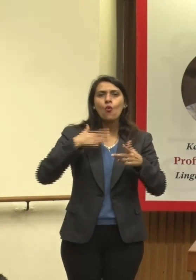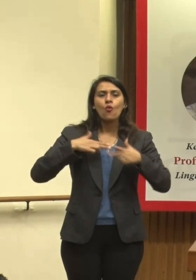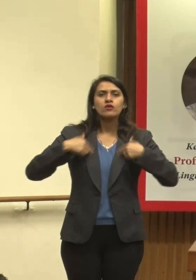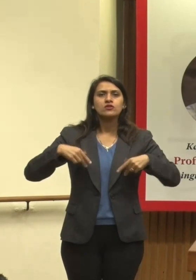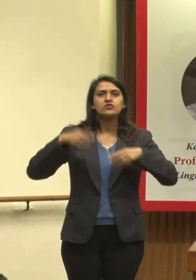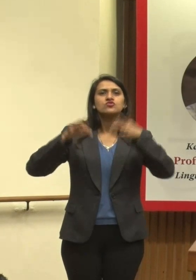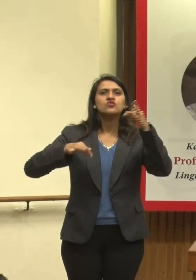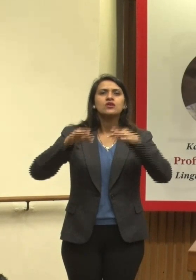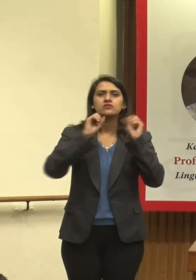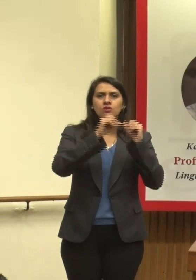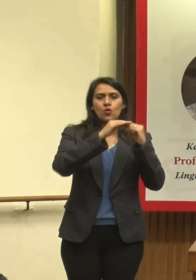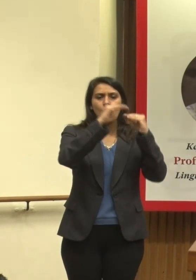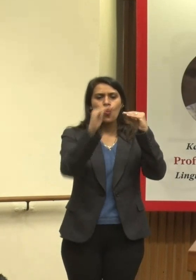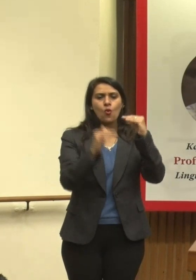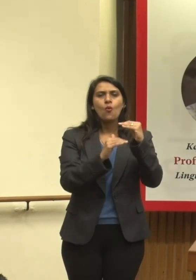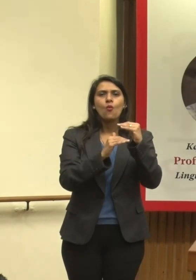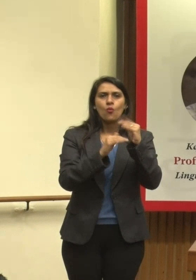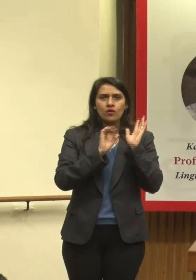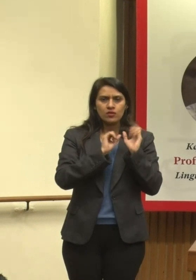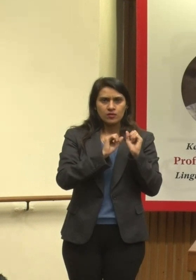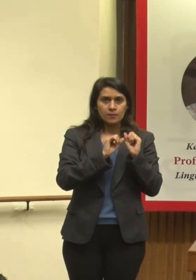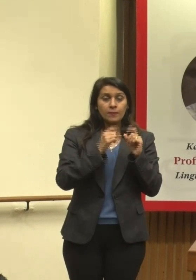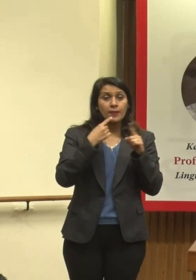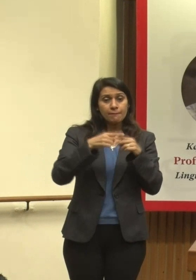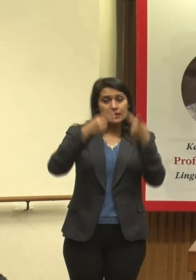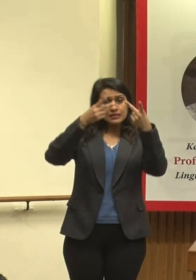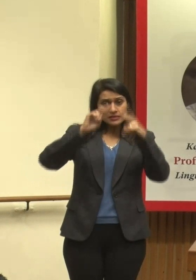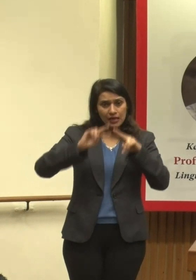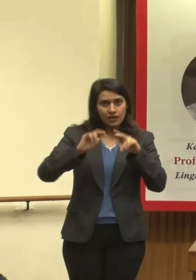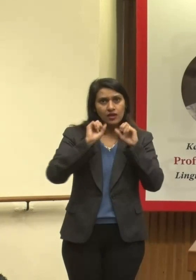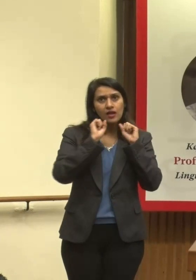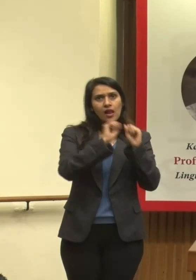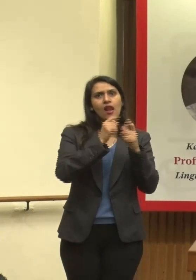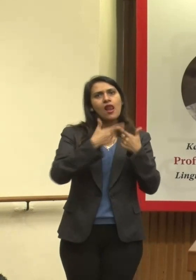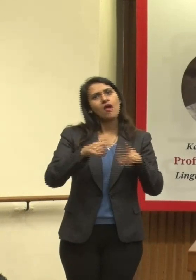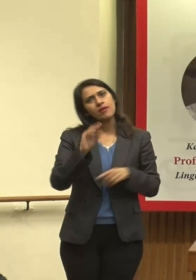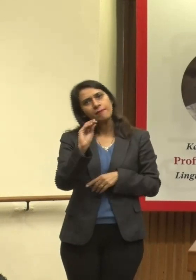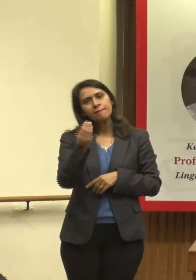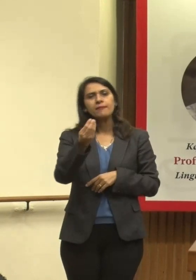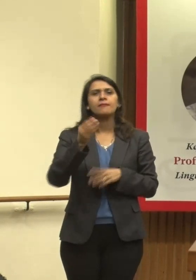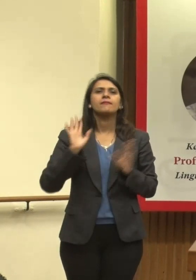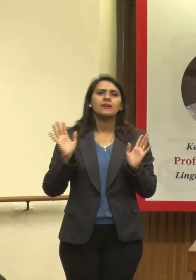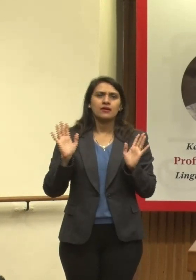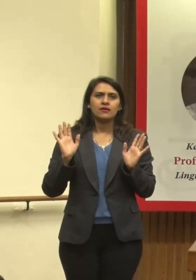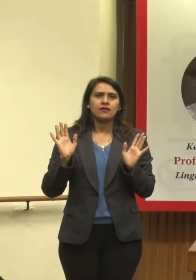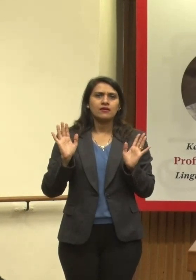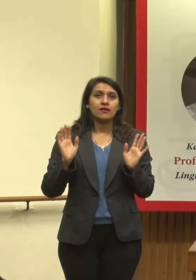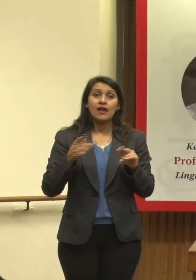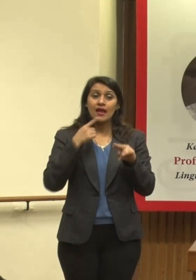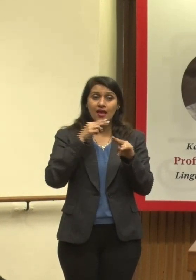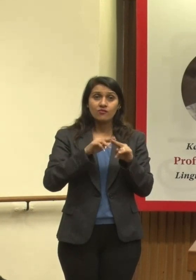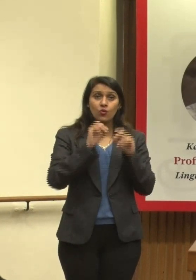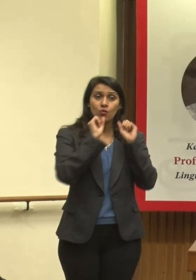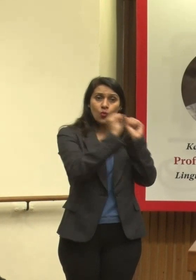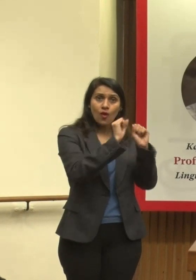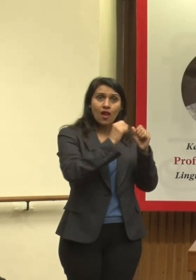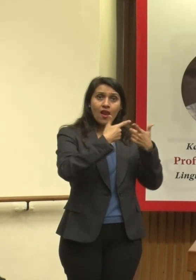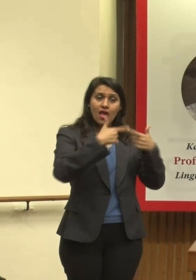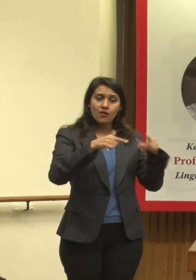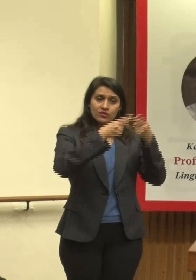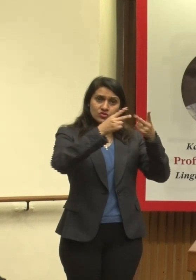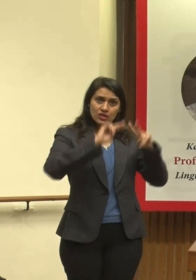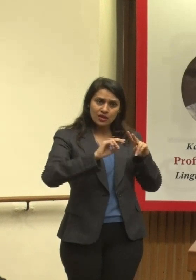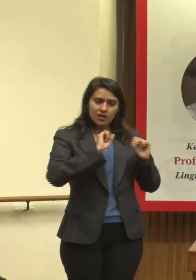judicial, and translate our law in their languages. And that will improve the behavior of